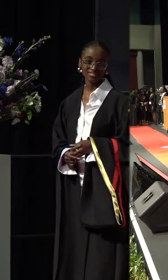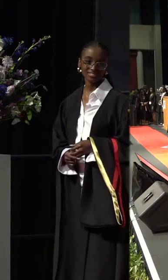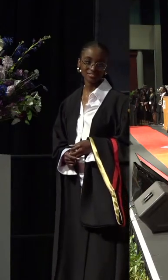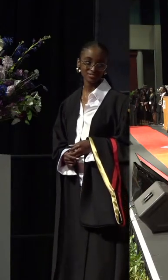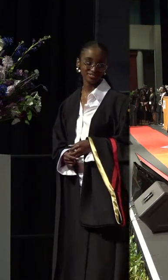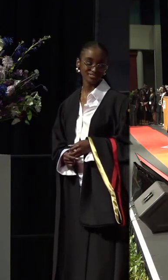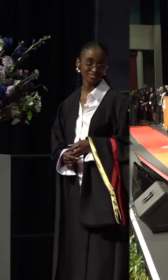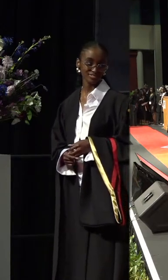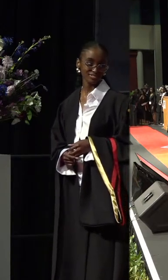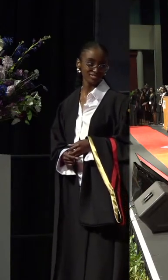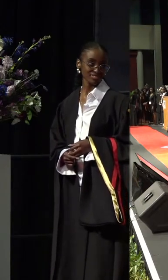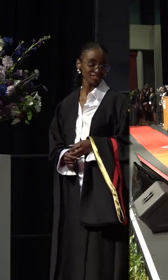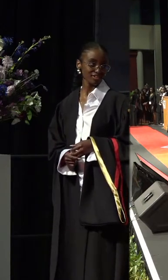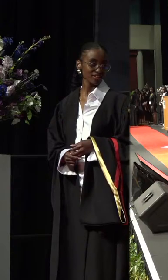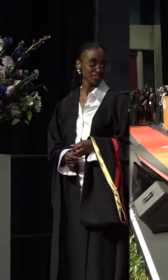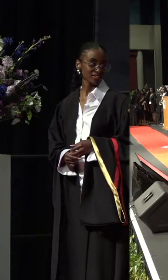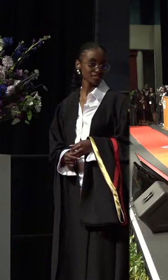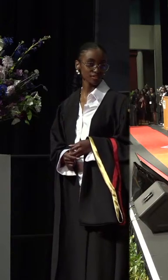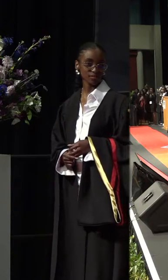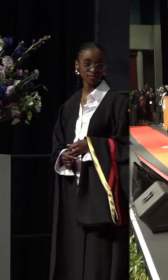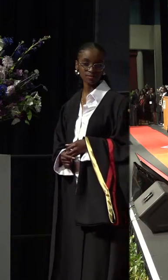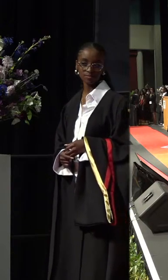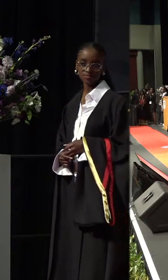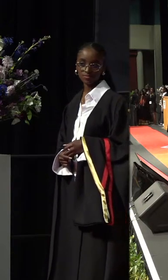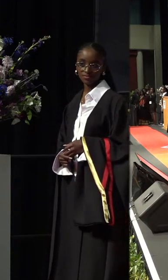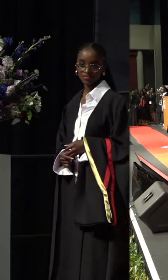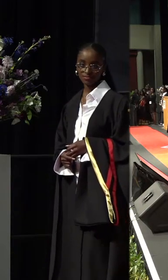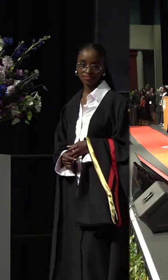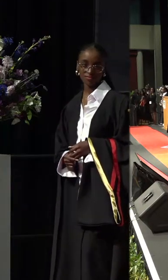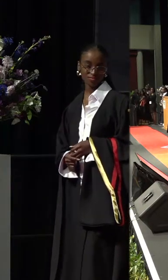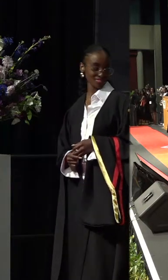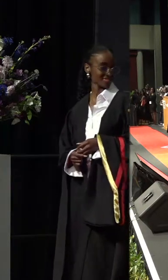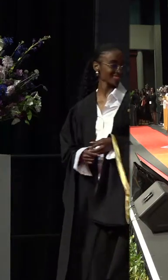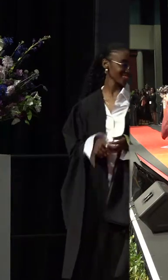And Dean's Merit Award for Academic